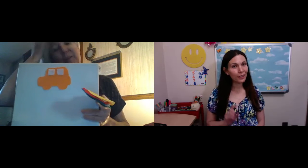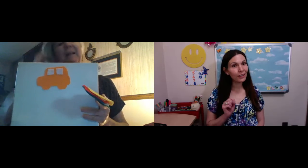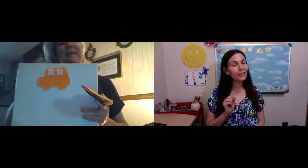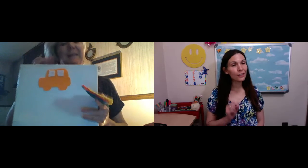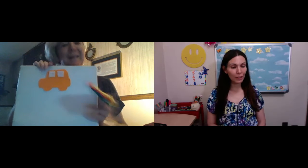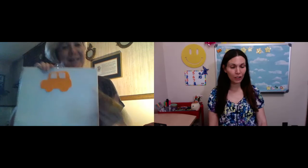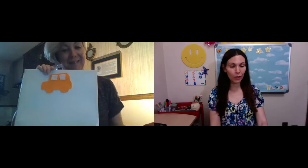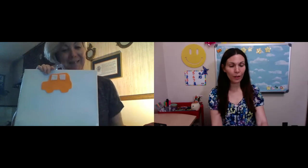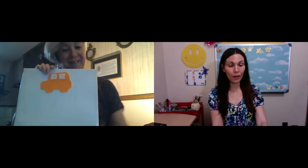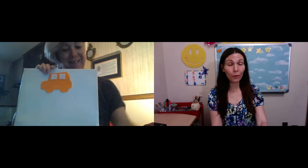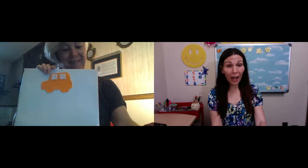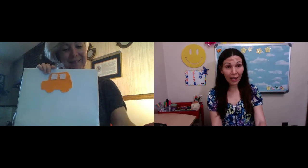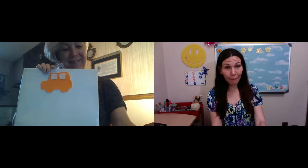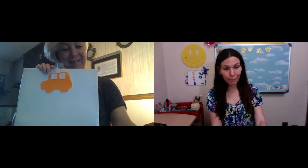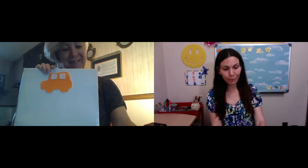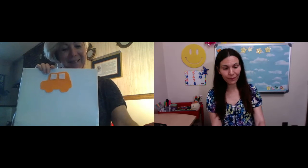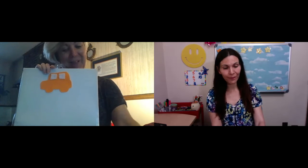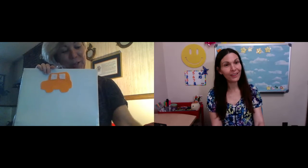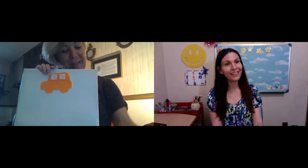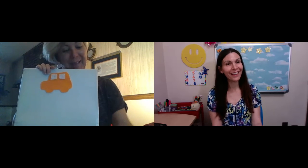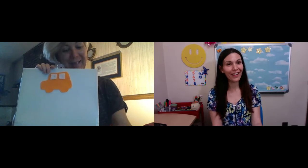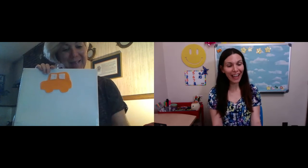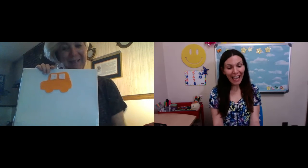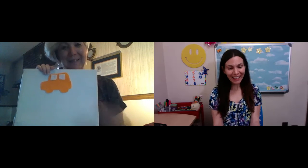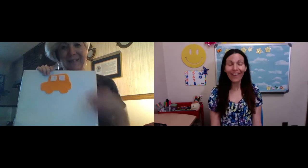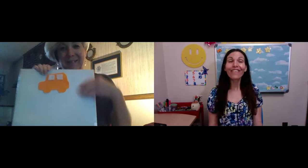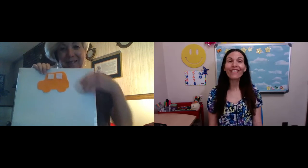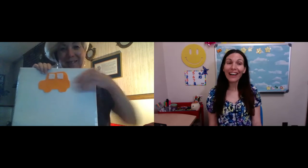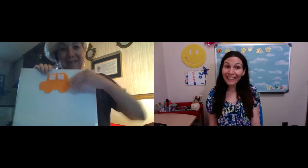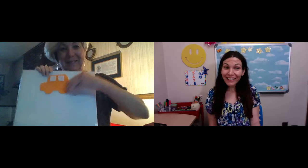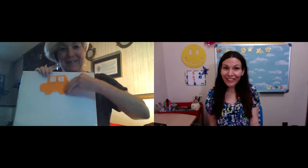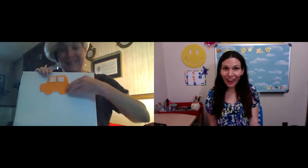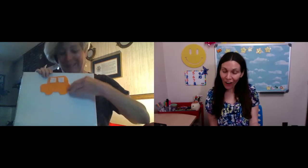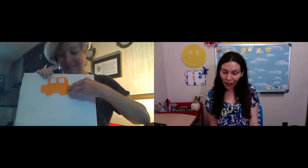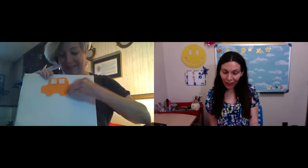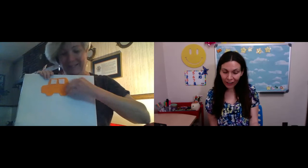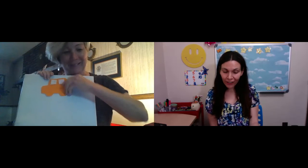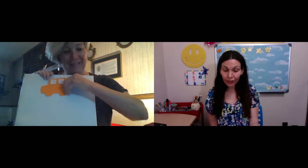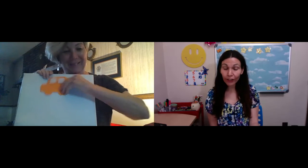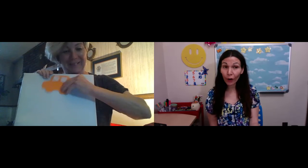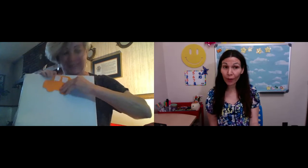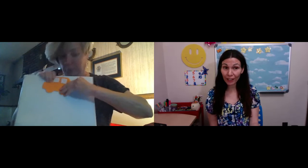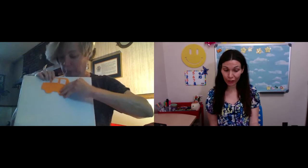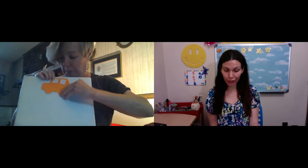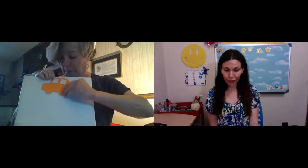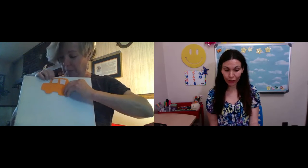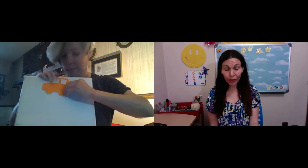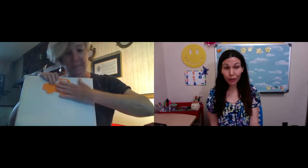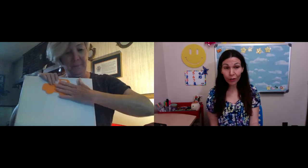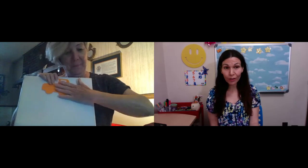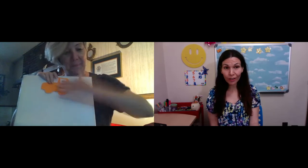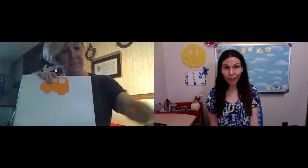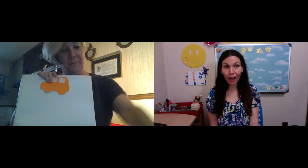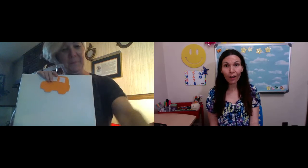All right. Should we start with our rhyme? Sure. Okay. One little car going to the